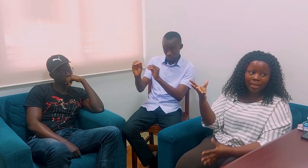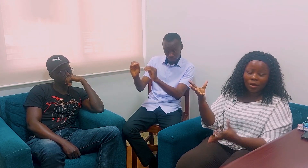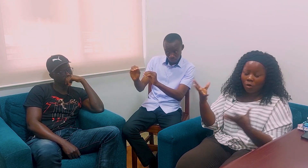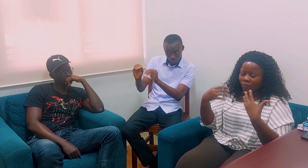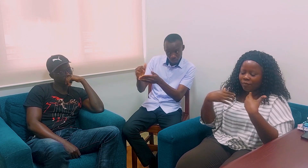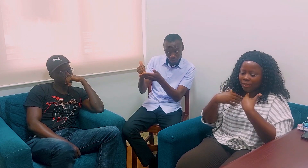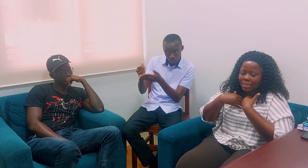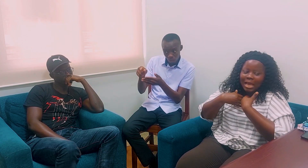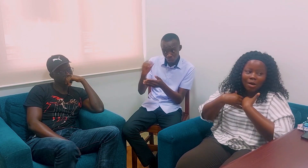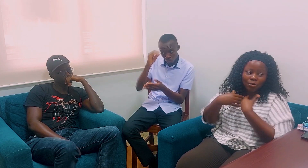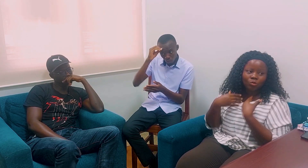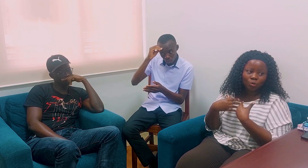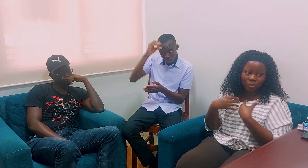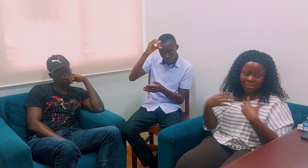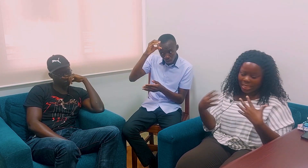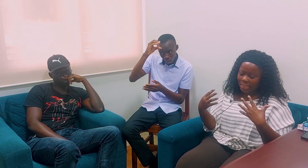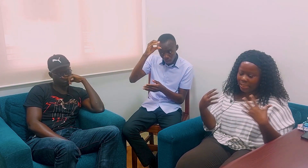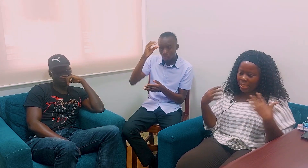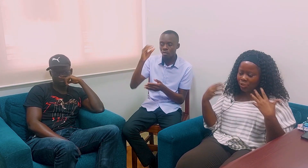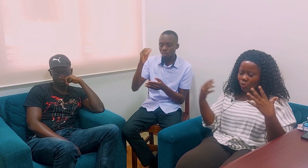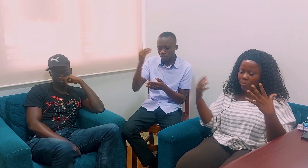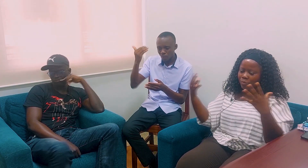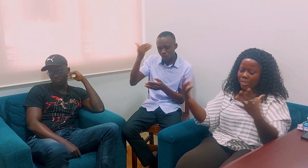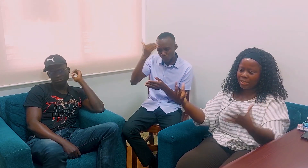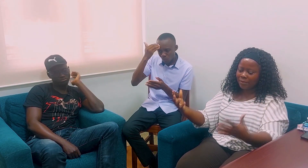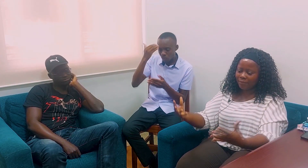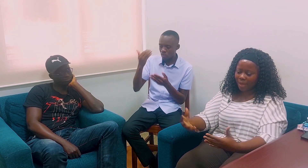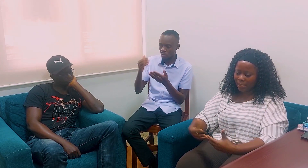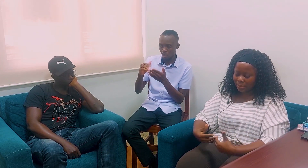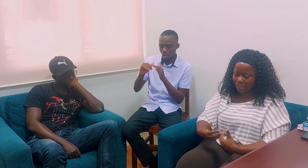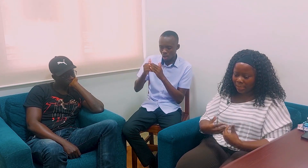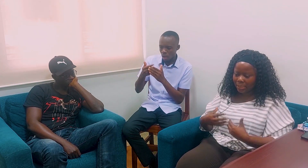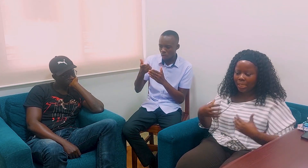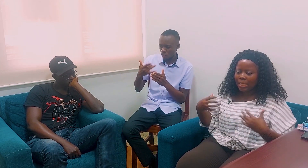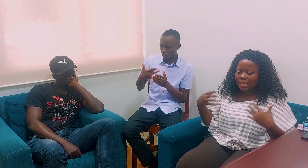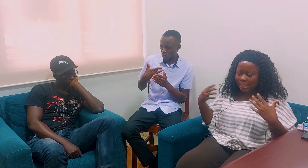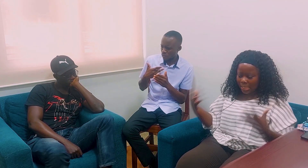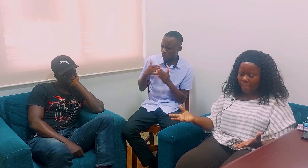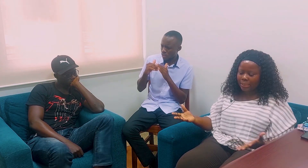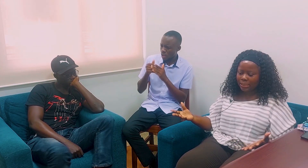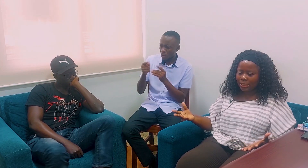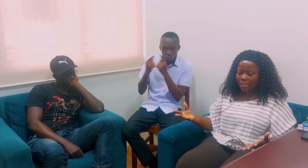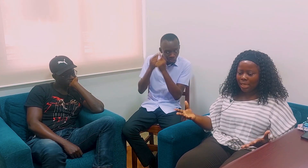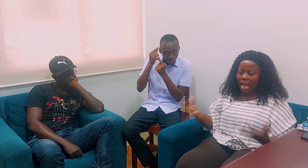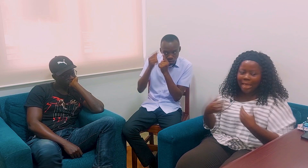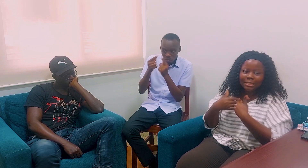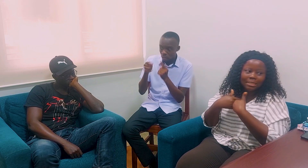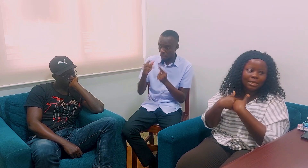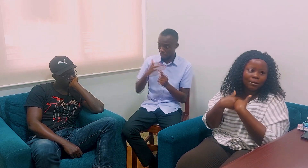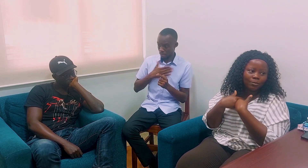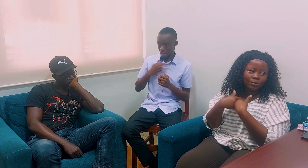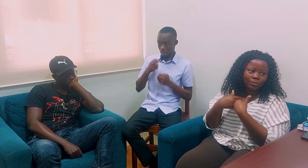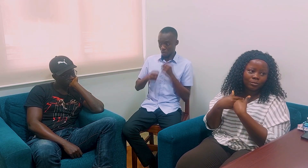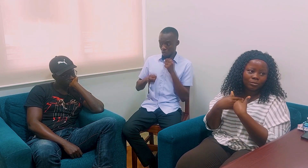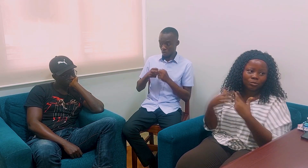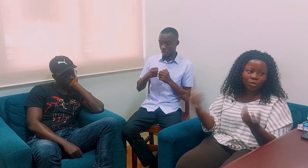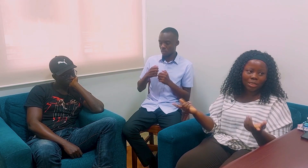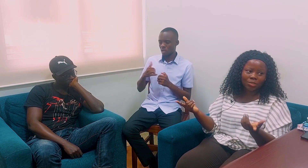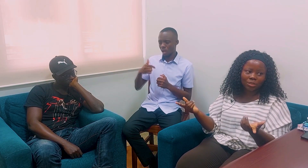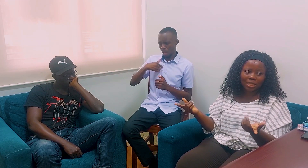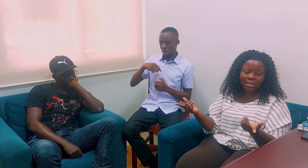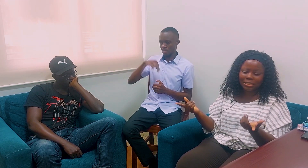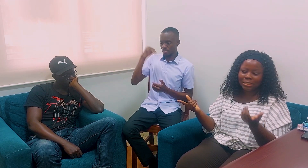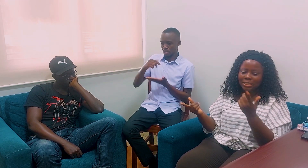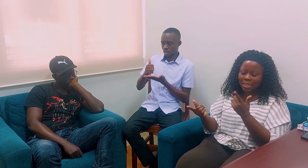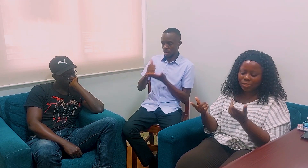aware of their own concerns and to embrace the fact that, yes, I need help. Not